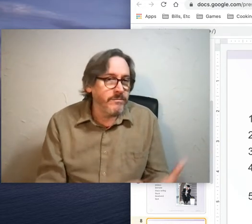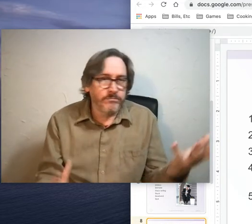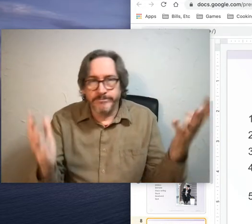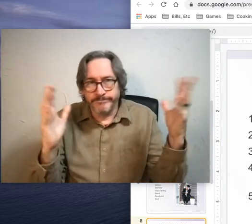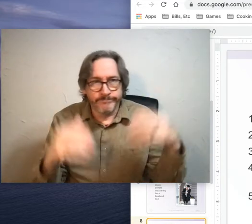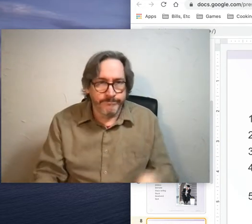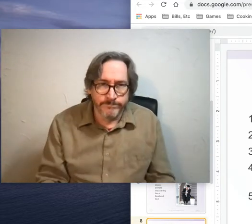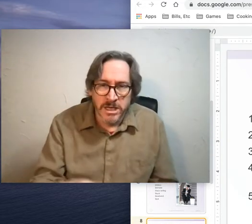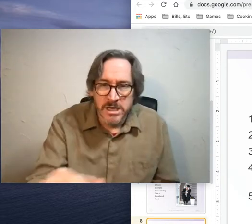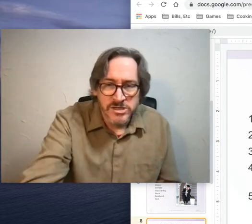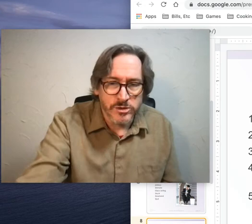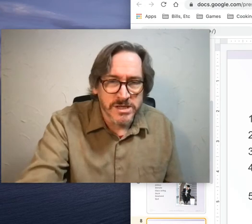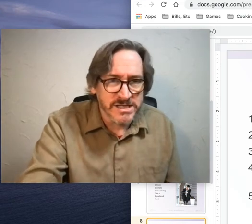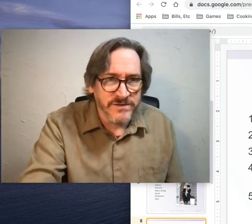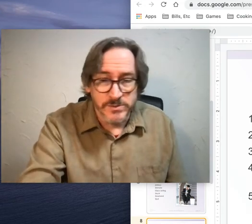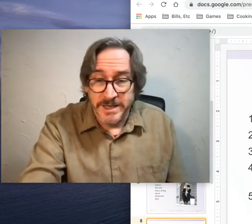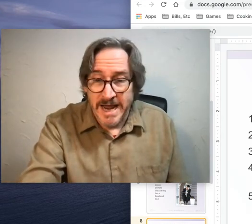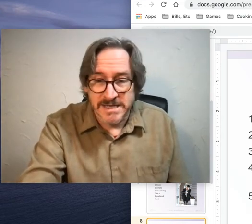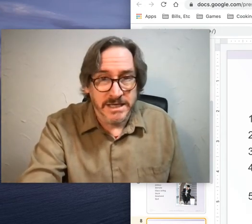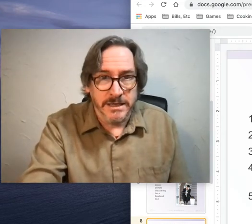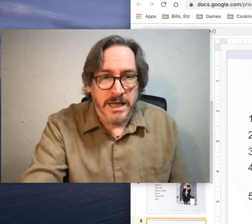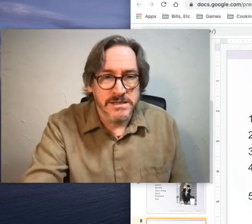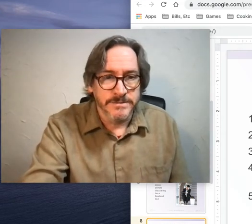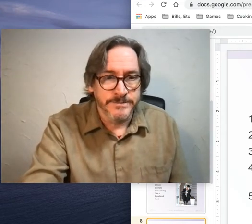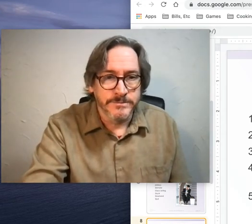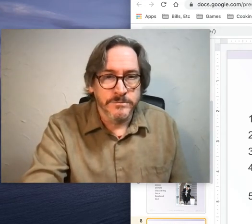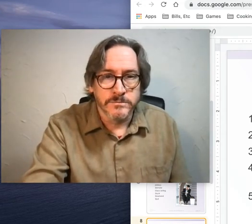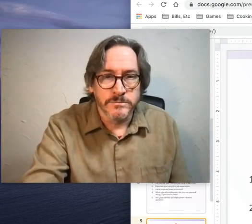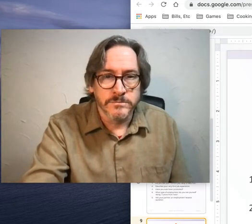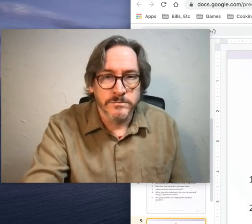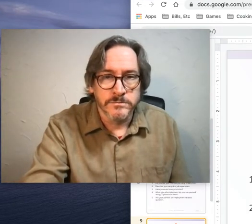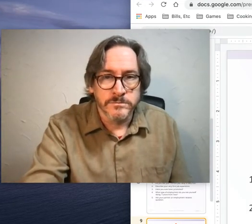And then, so there's lots of things we can ask in class.